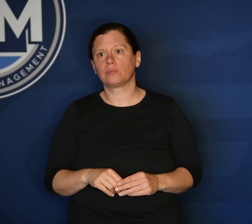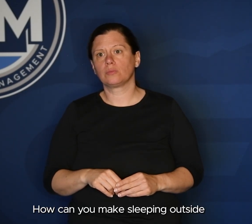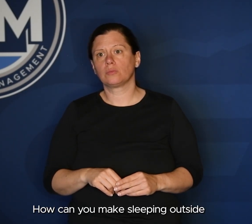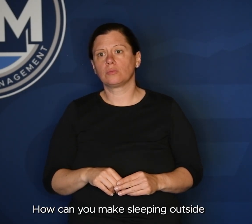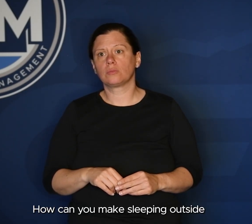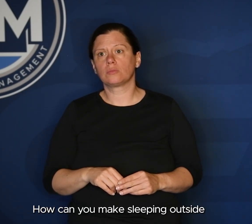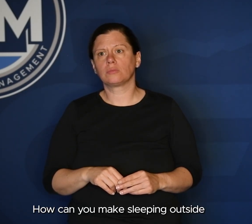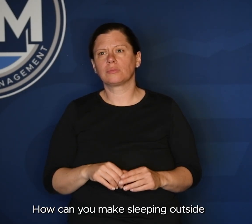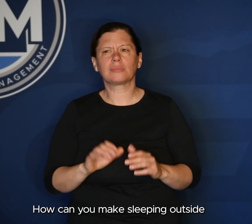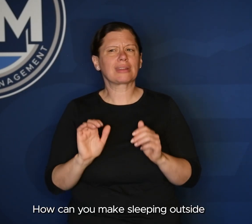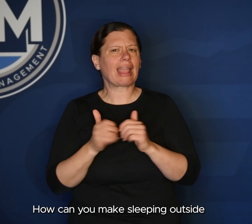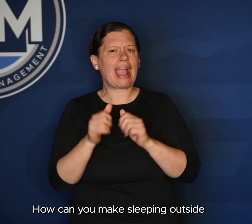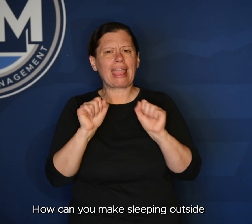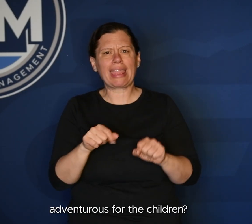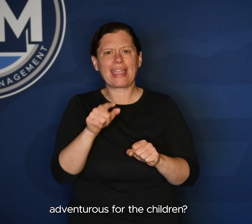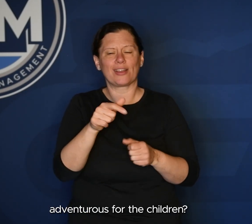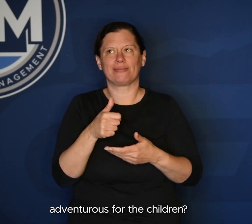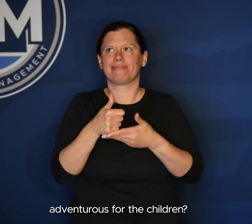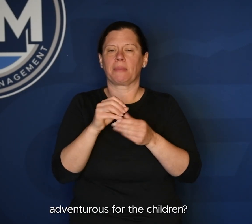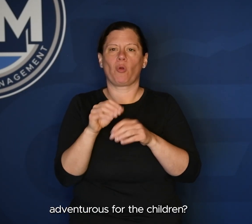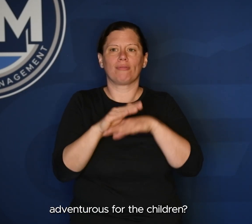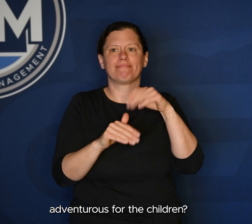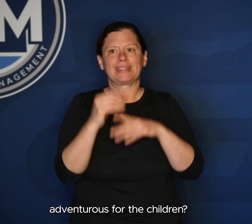How can you make sleeping outside adventurous for the children?